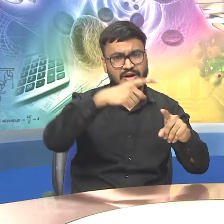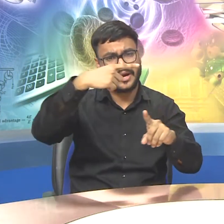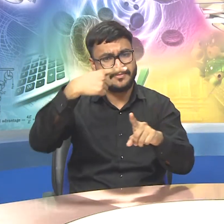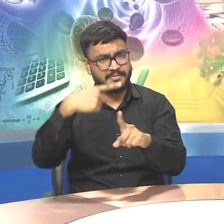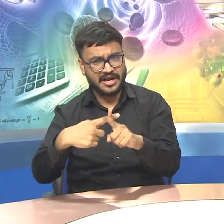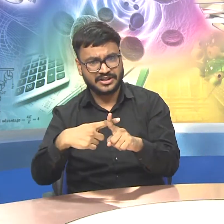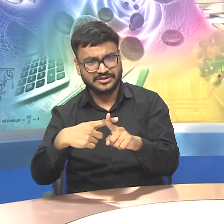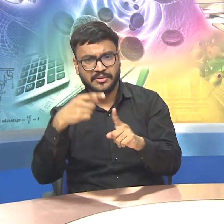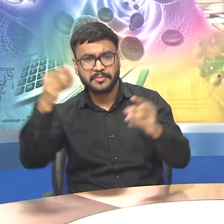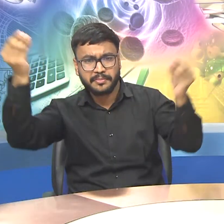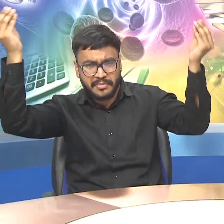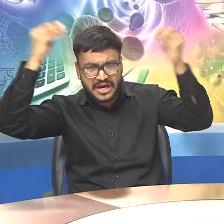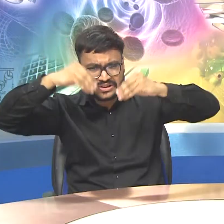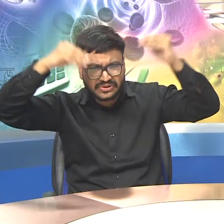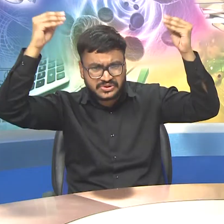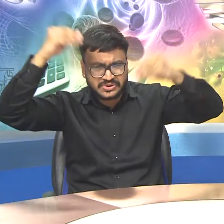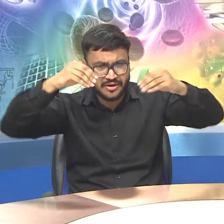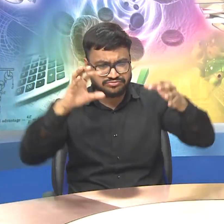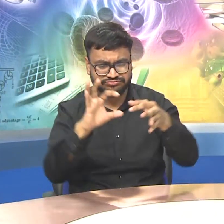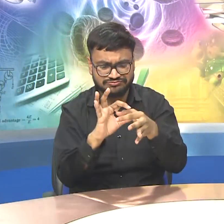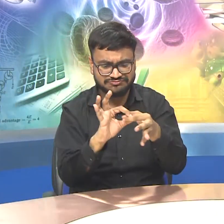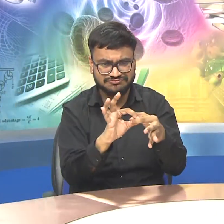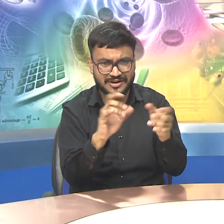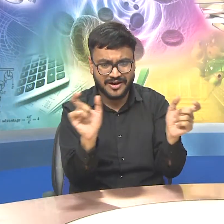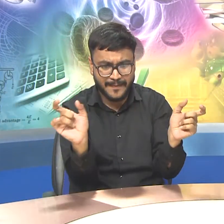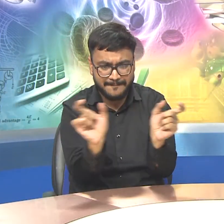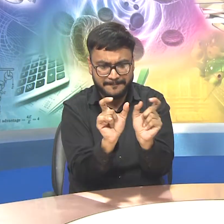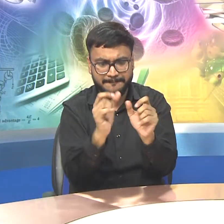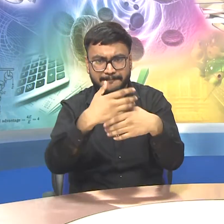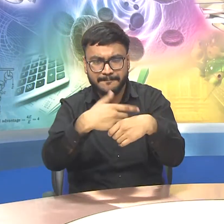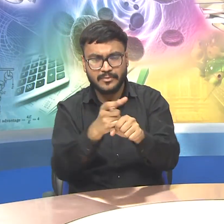We do the same, initial along with the rain.